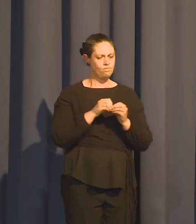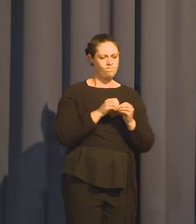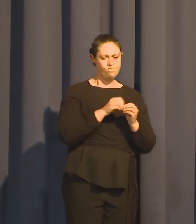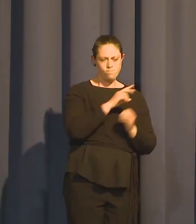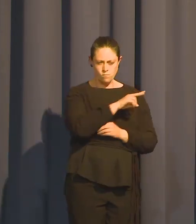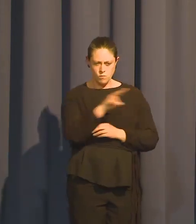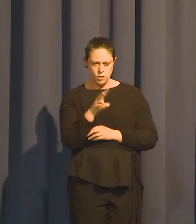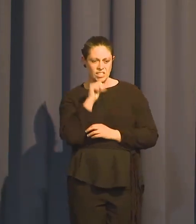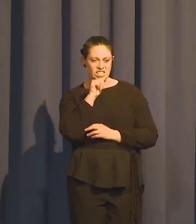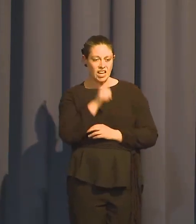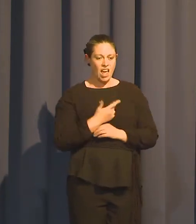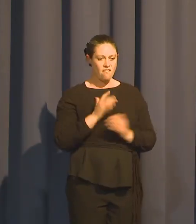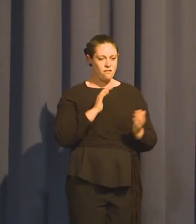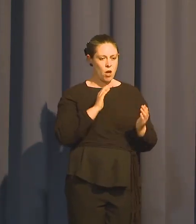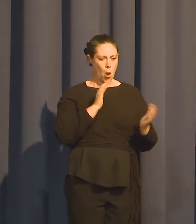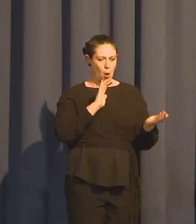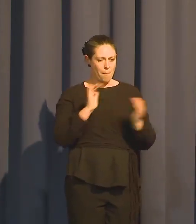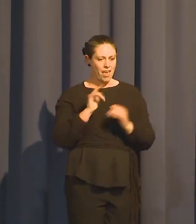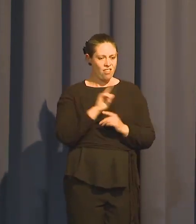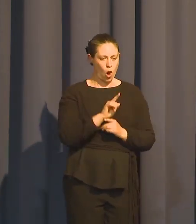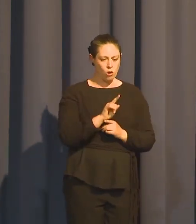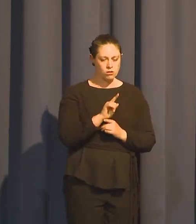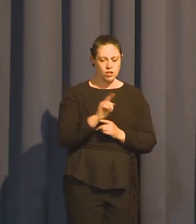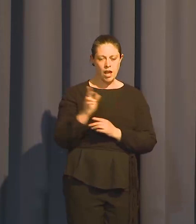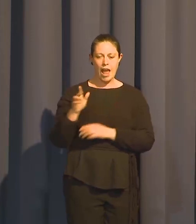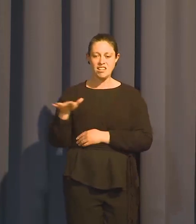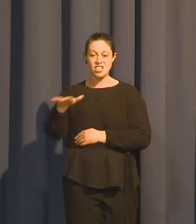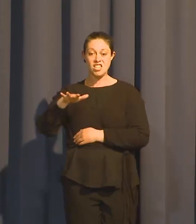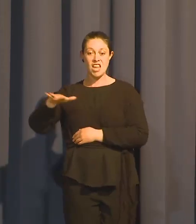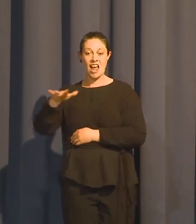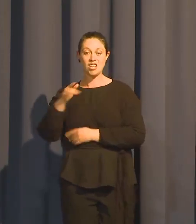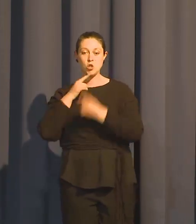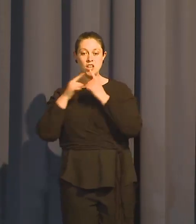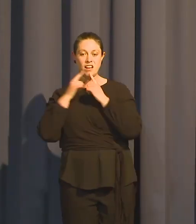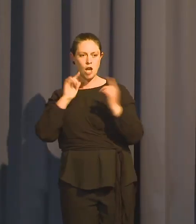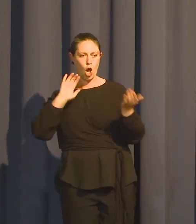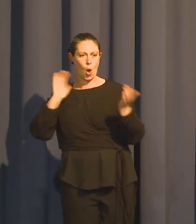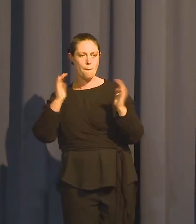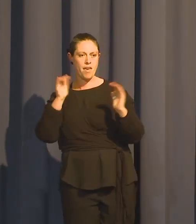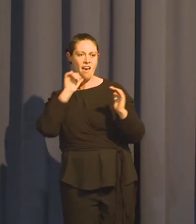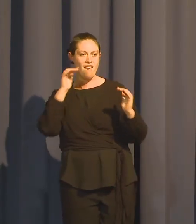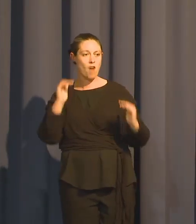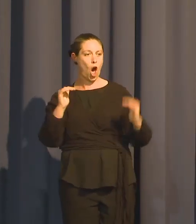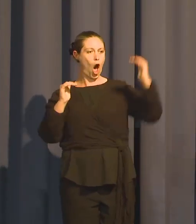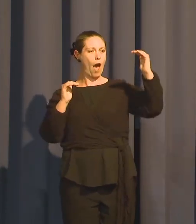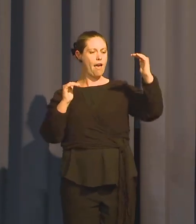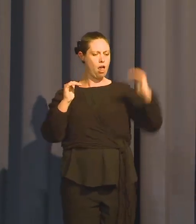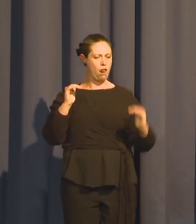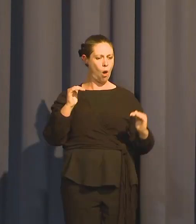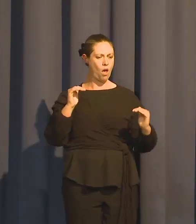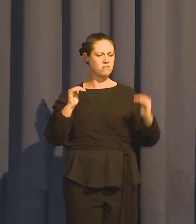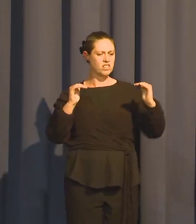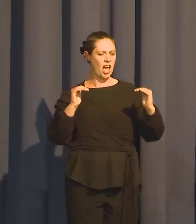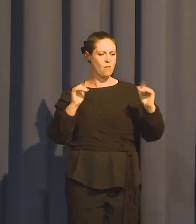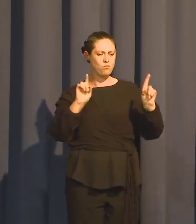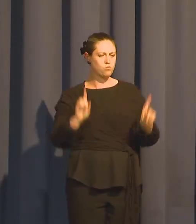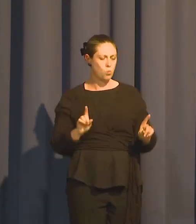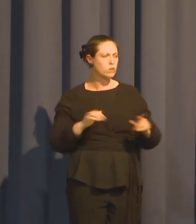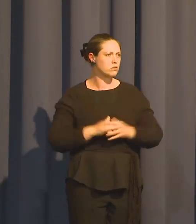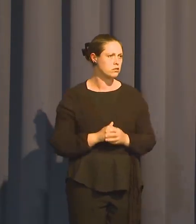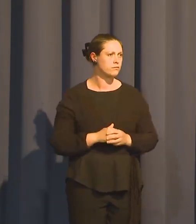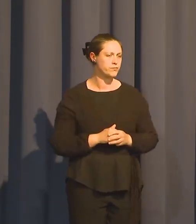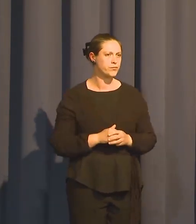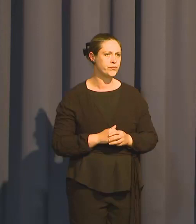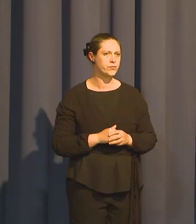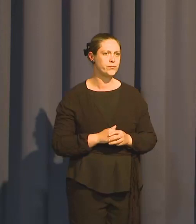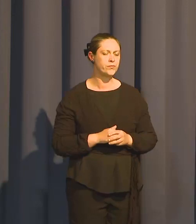than expected by comparing your data to the National New Zealand Survey. And thirdly, we